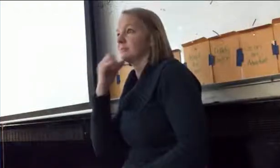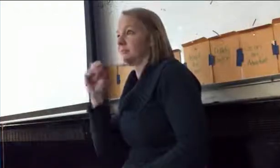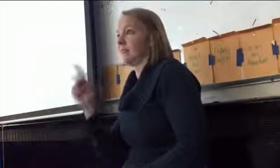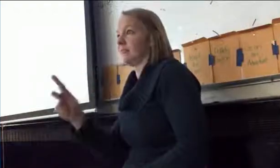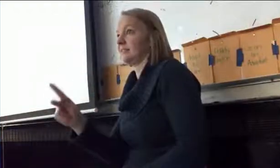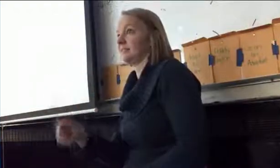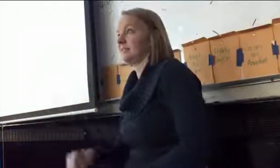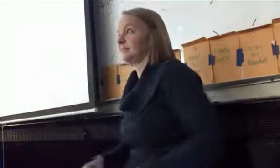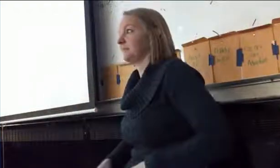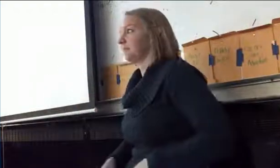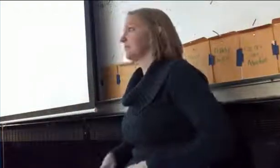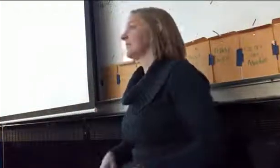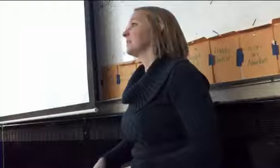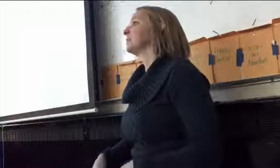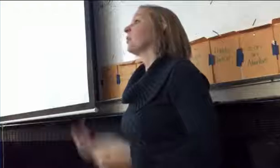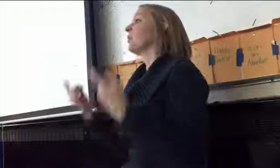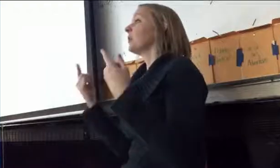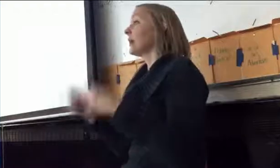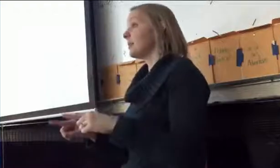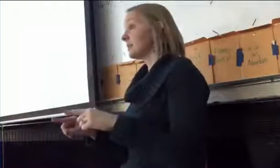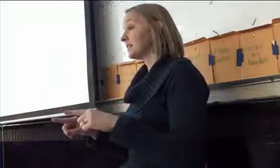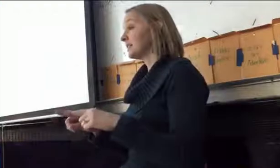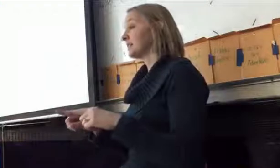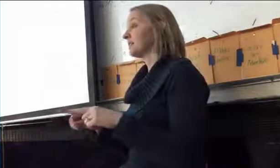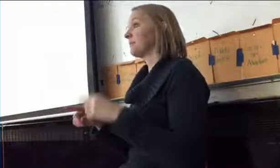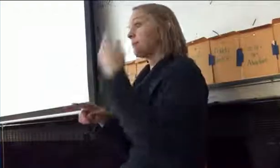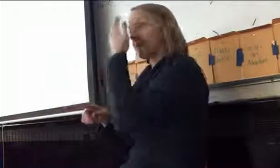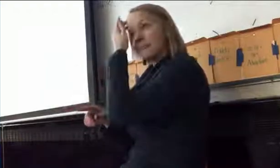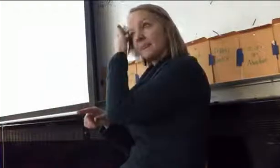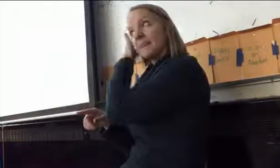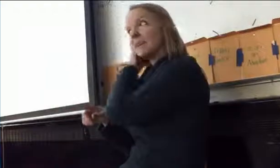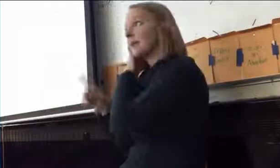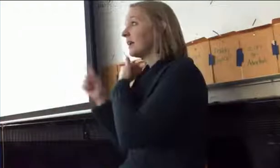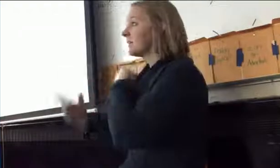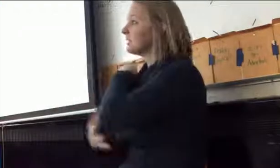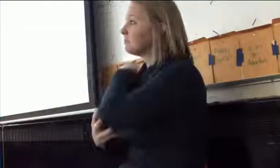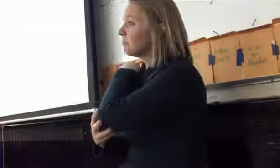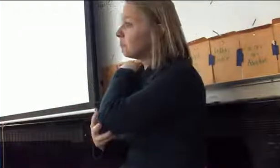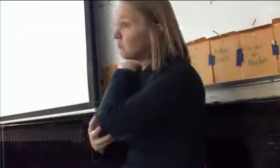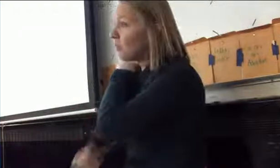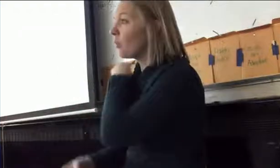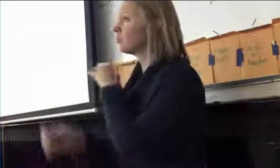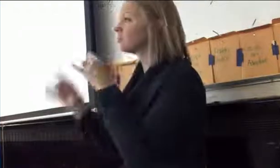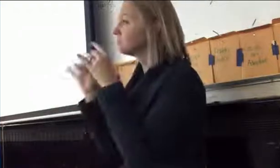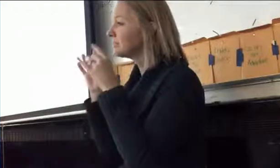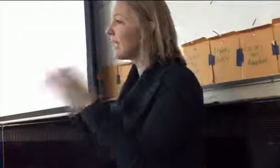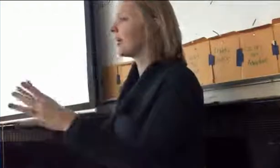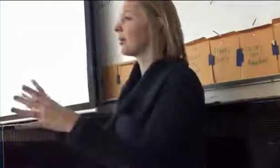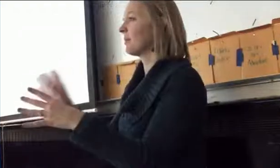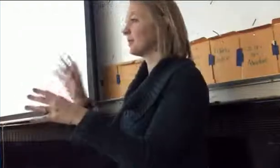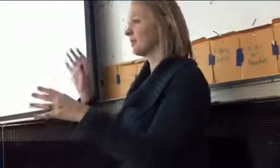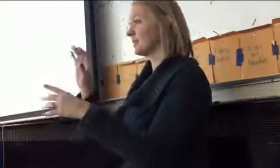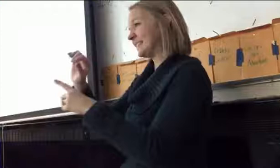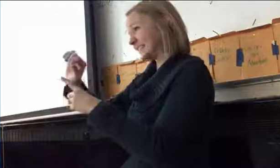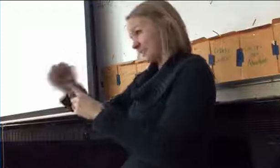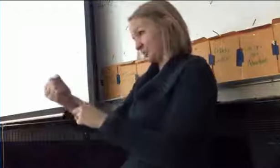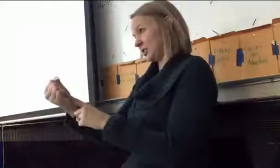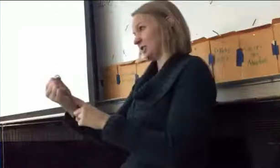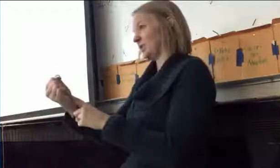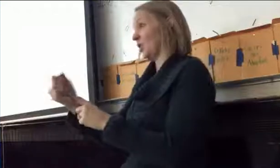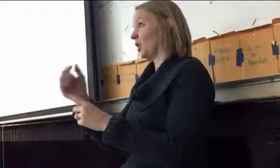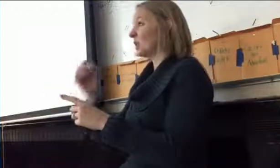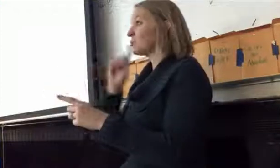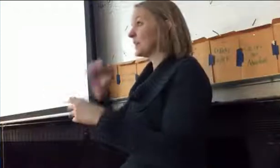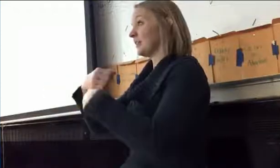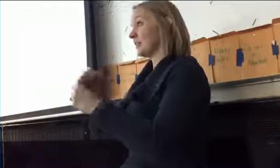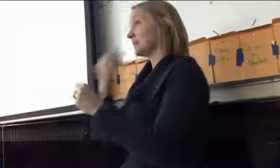Okay? So what happens is that basically these poor working conditions are going to create some really bad